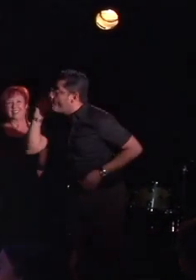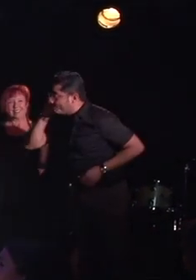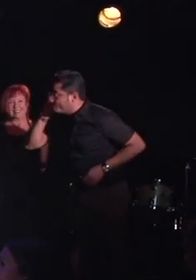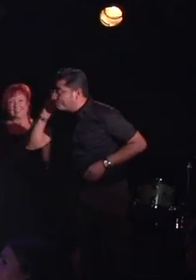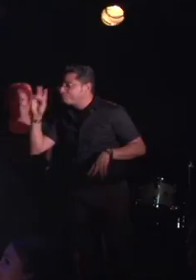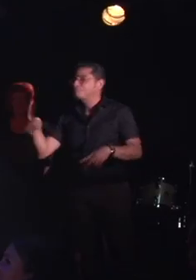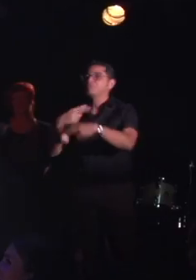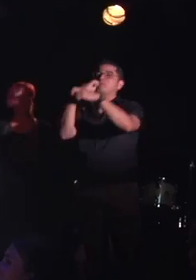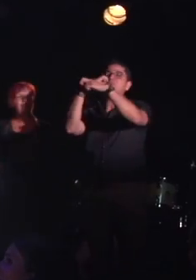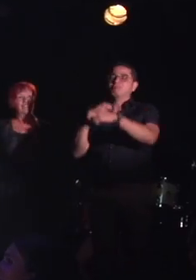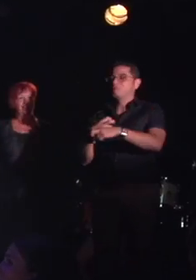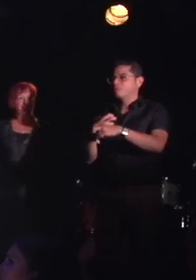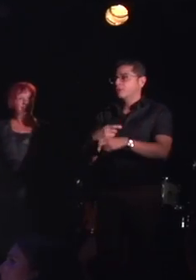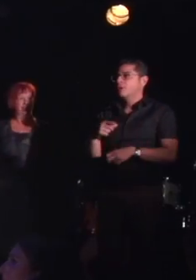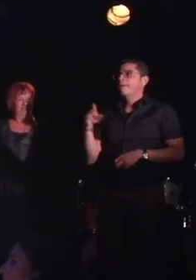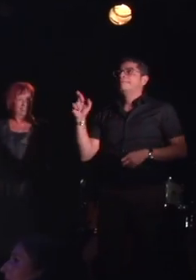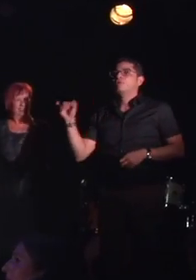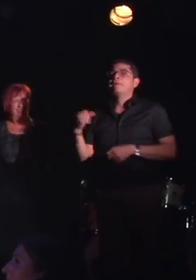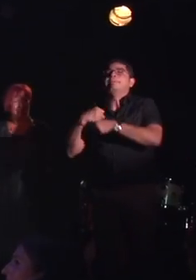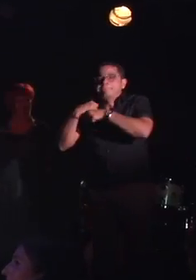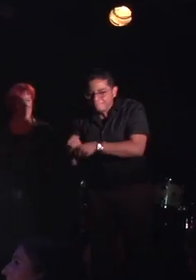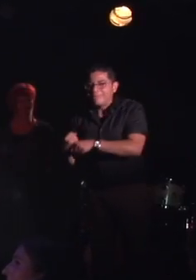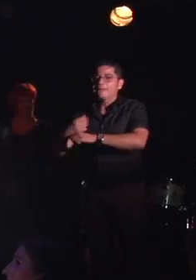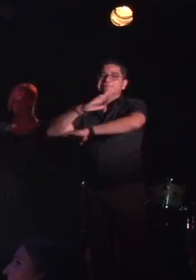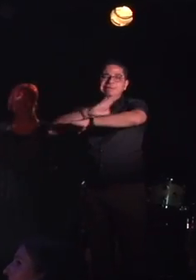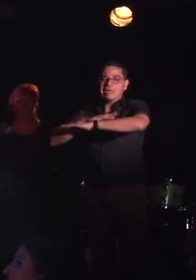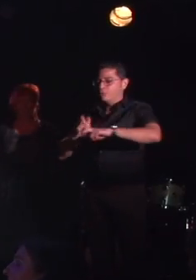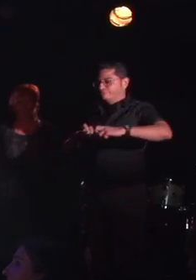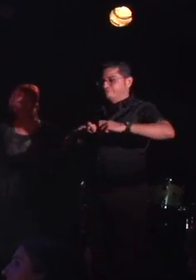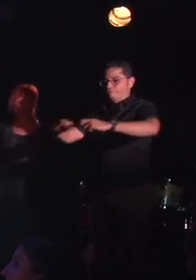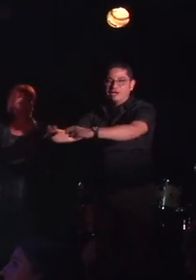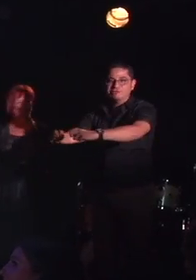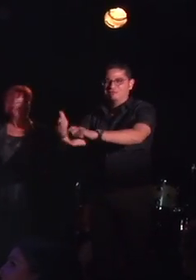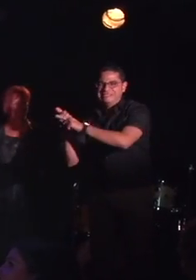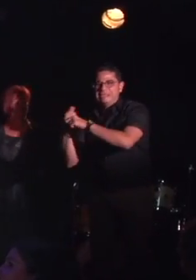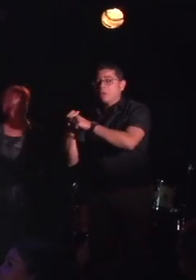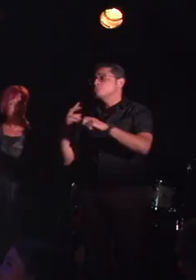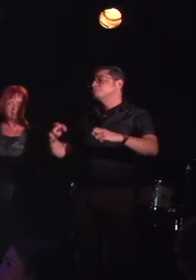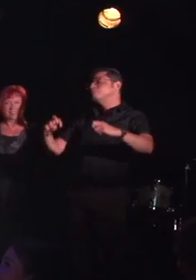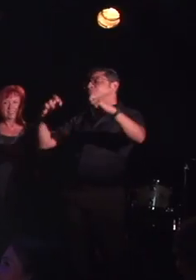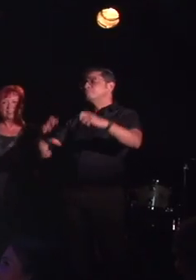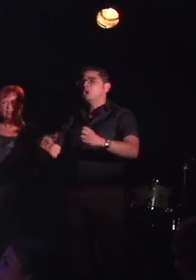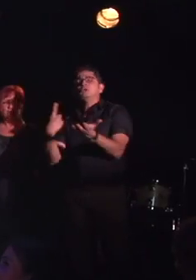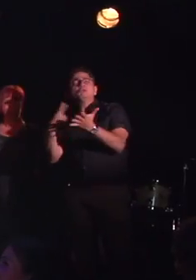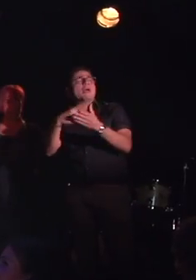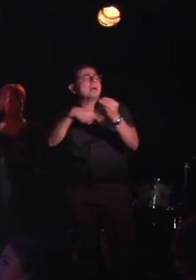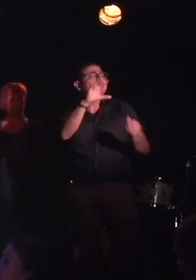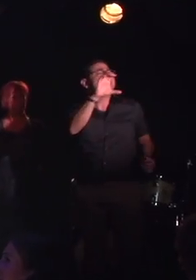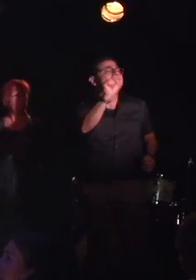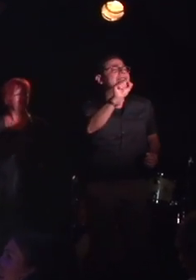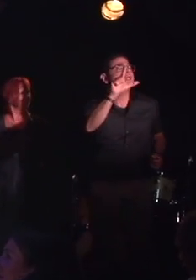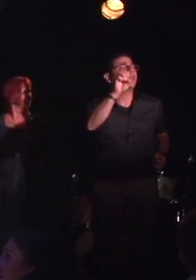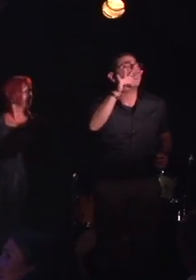We sat at a too-high homemade table and bench, both built by Marie from plywood, and discussed C.S. Lewis. She had about 5